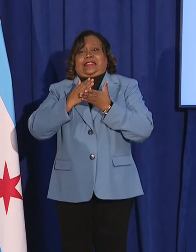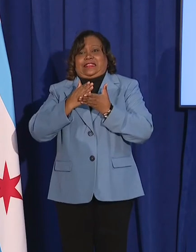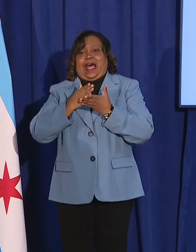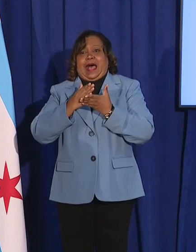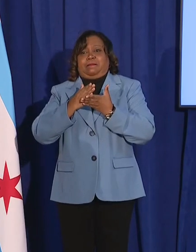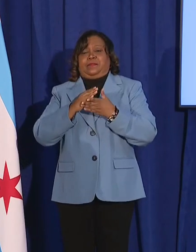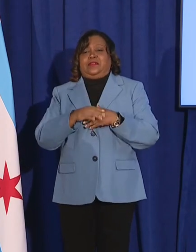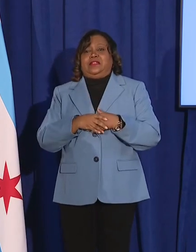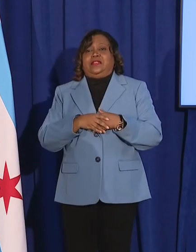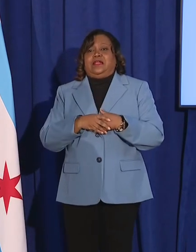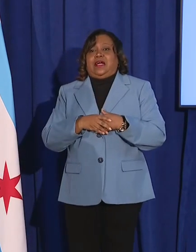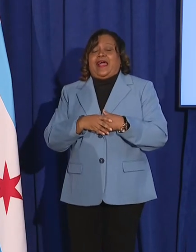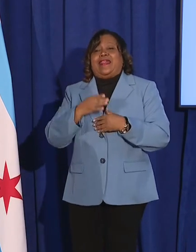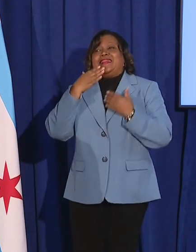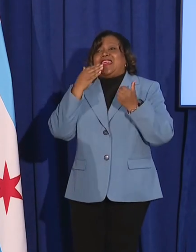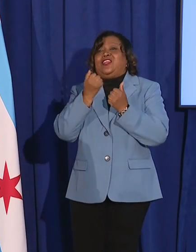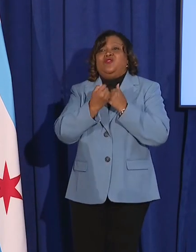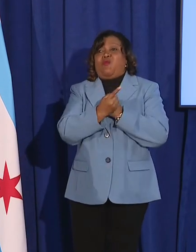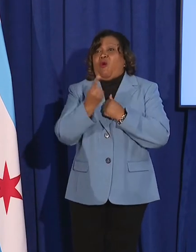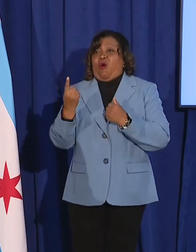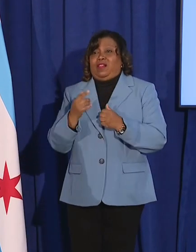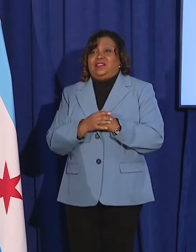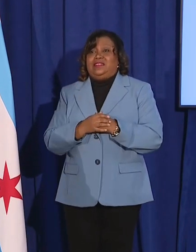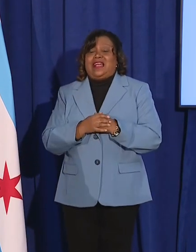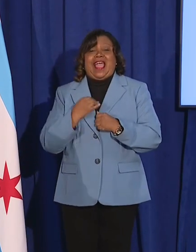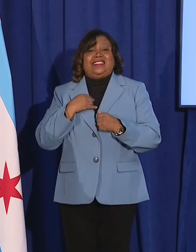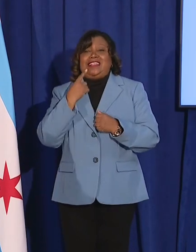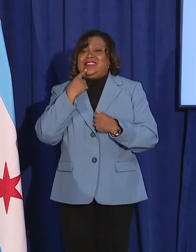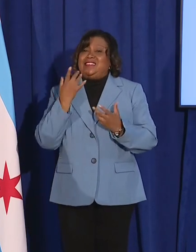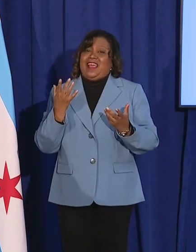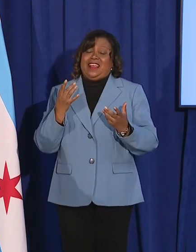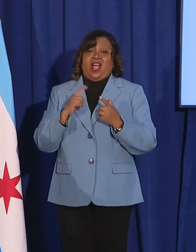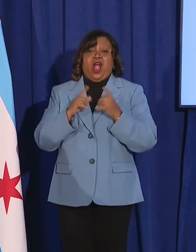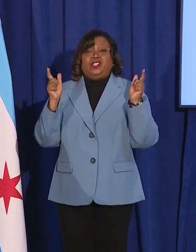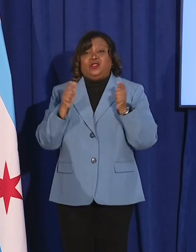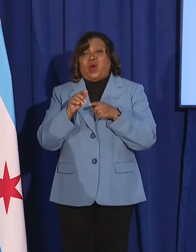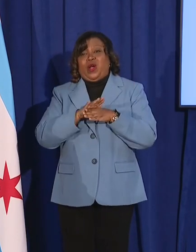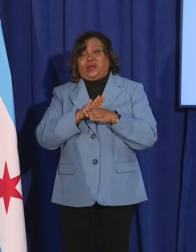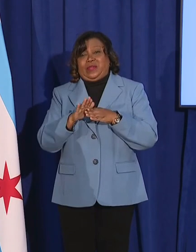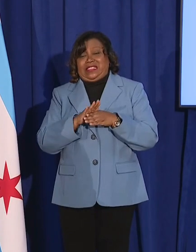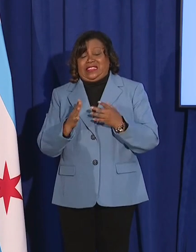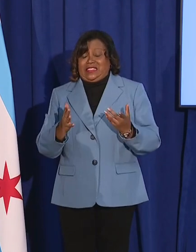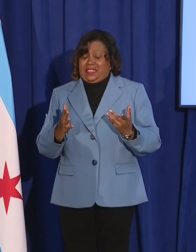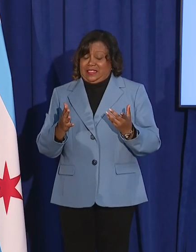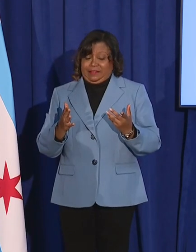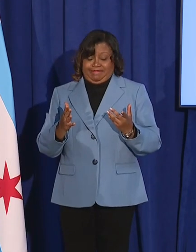there. Thank everyone, and just say to our small businesses,